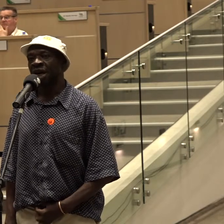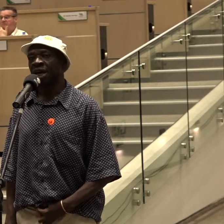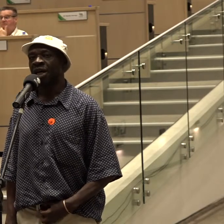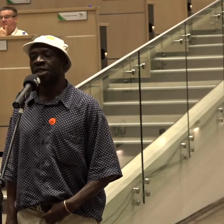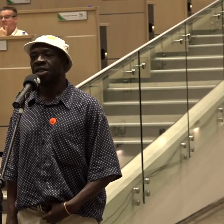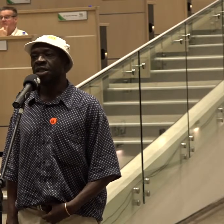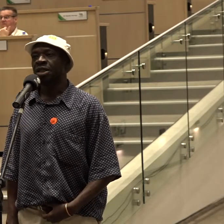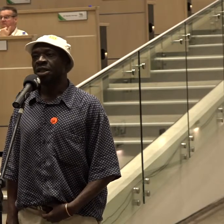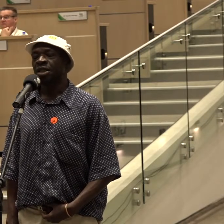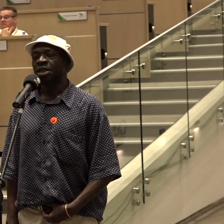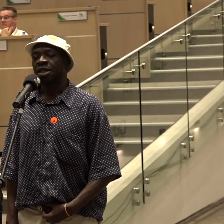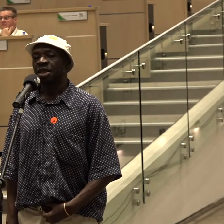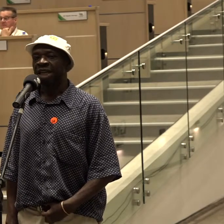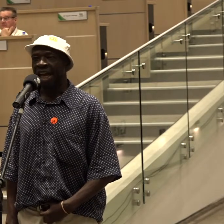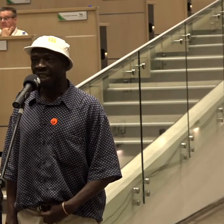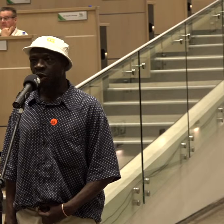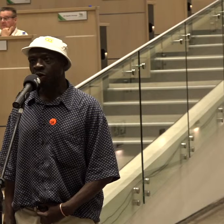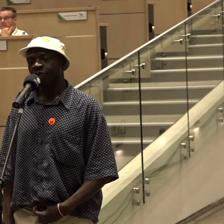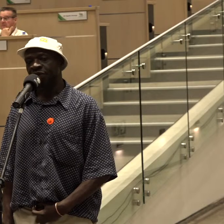uh